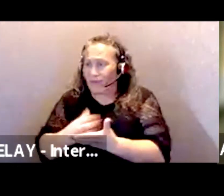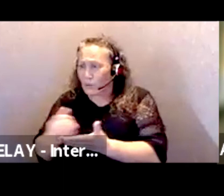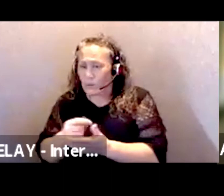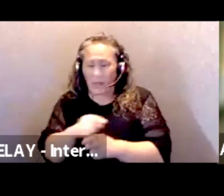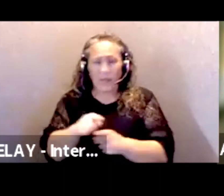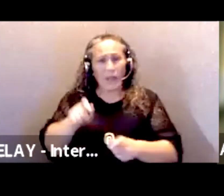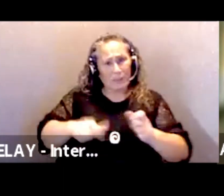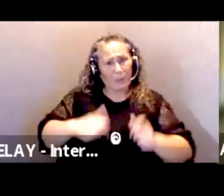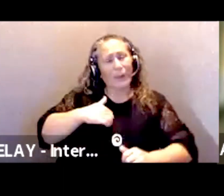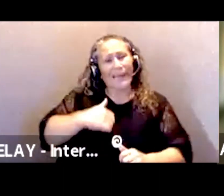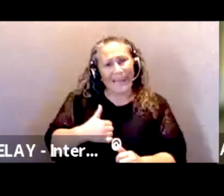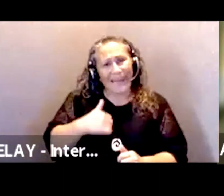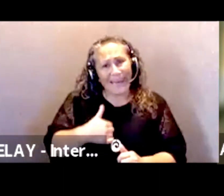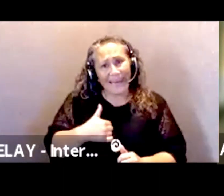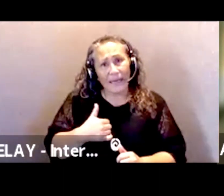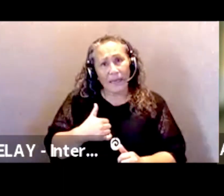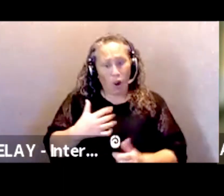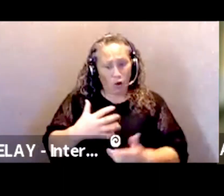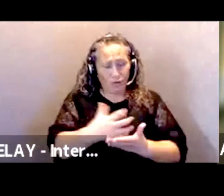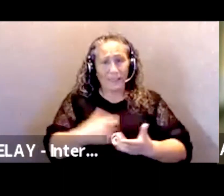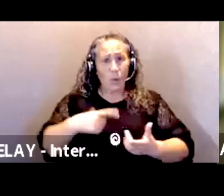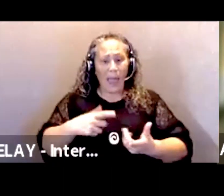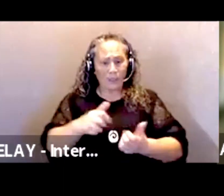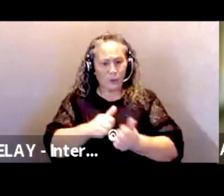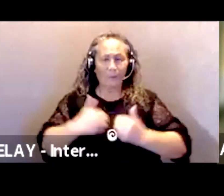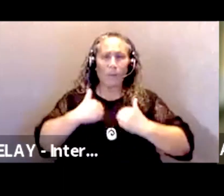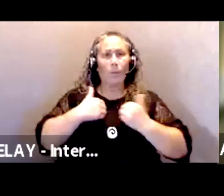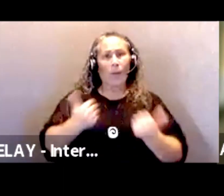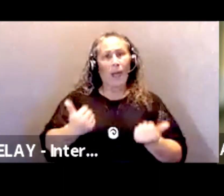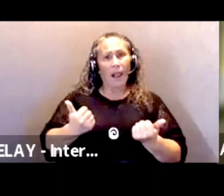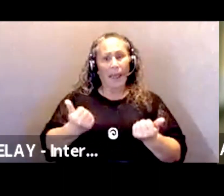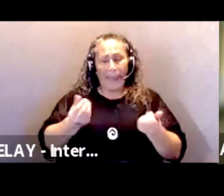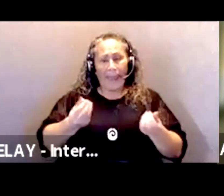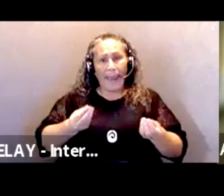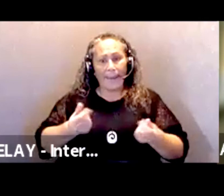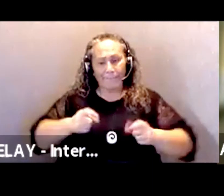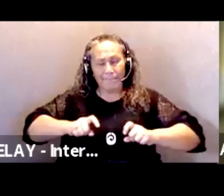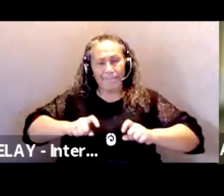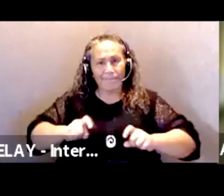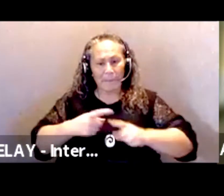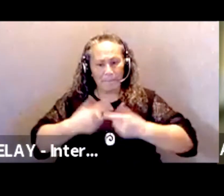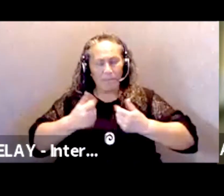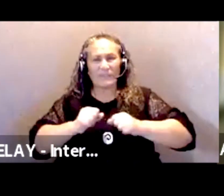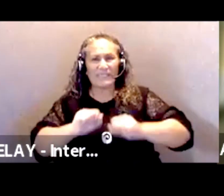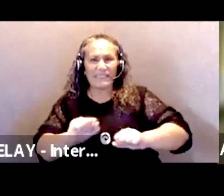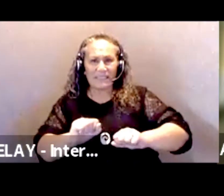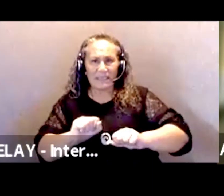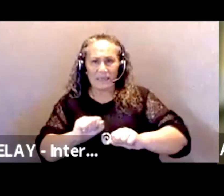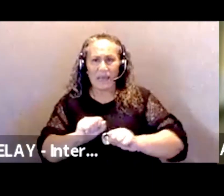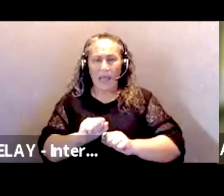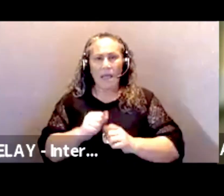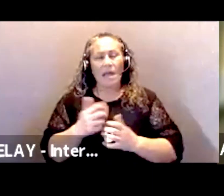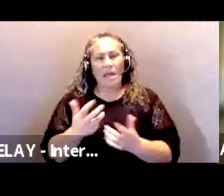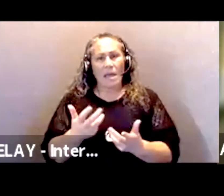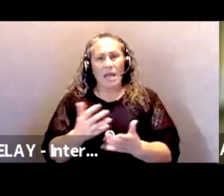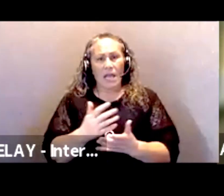to keep well and safe and economically protected under a sort of scenario where